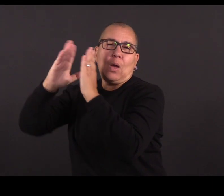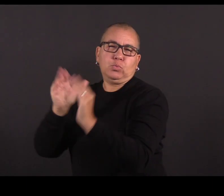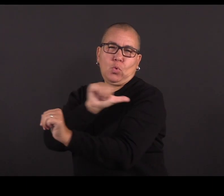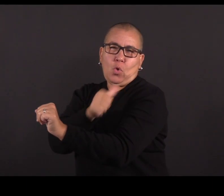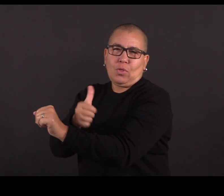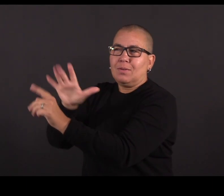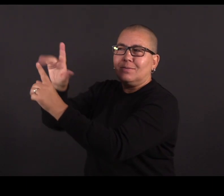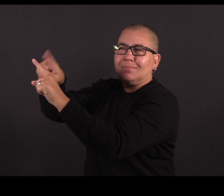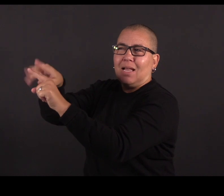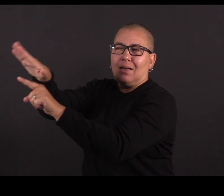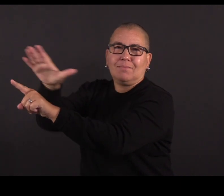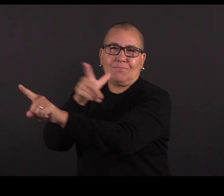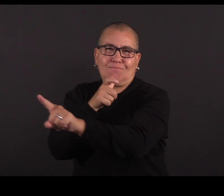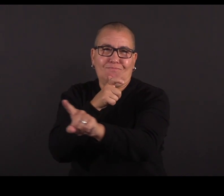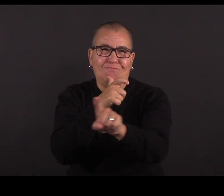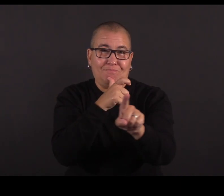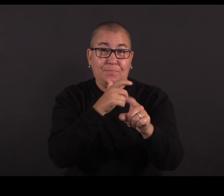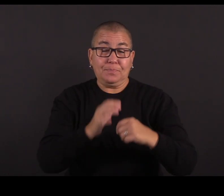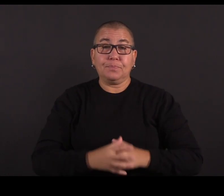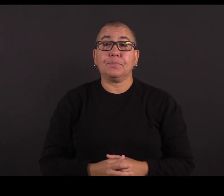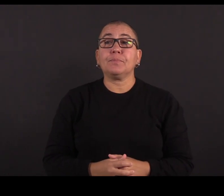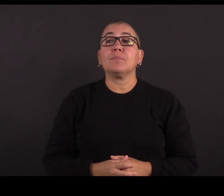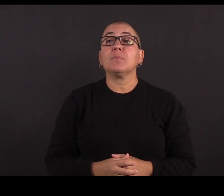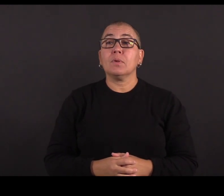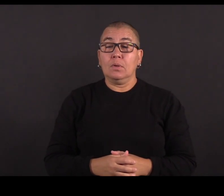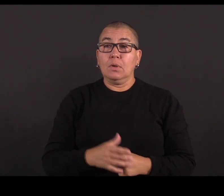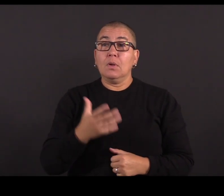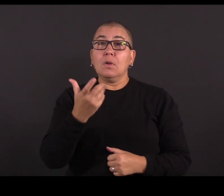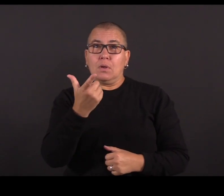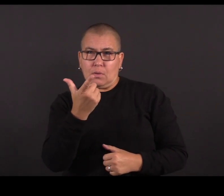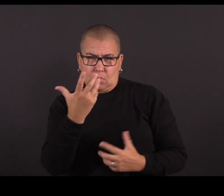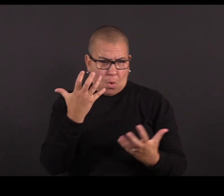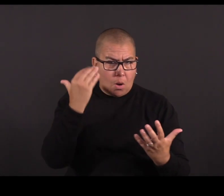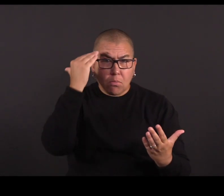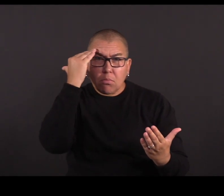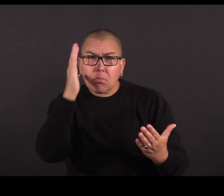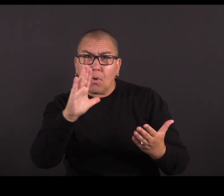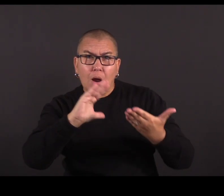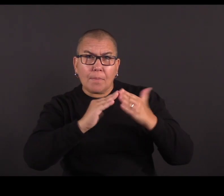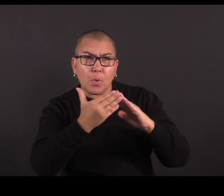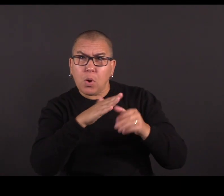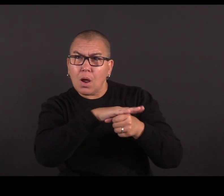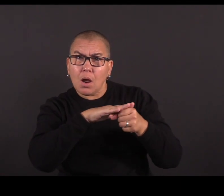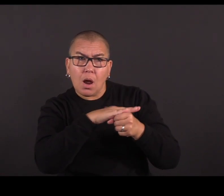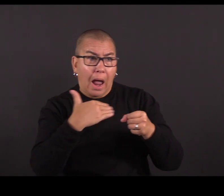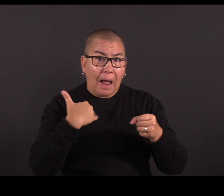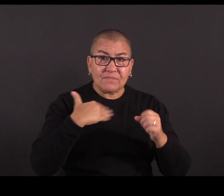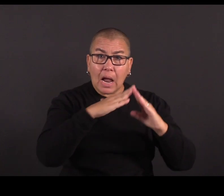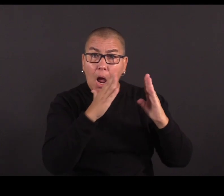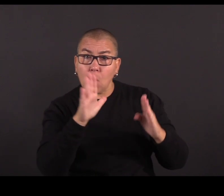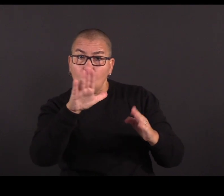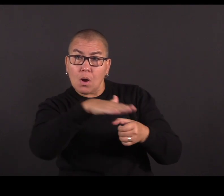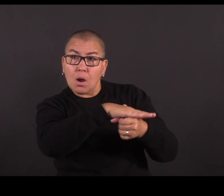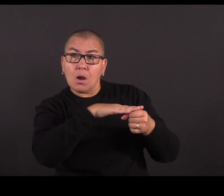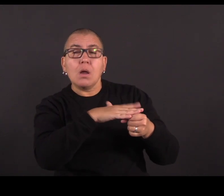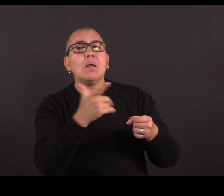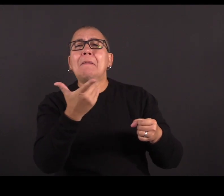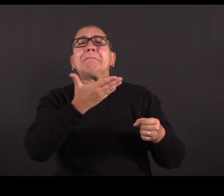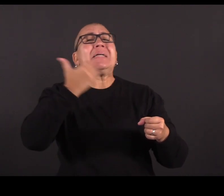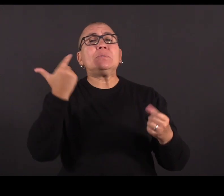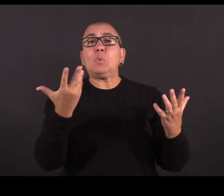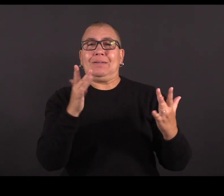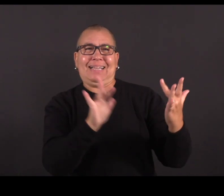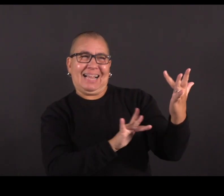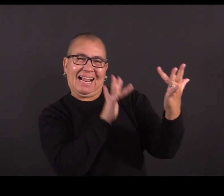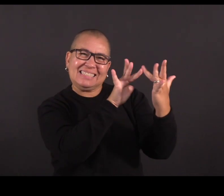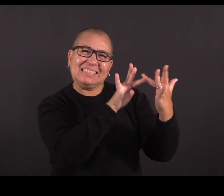The best way to find out if your community has this housing available is to contact your local